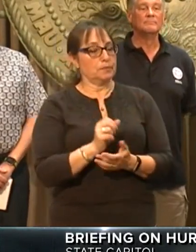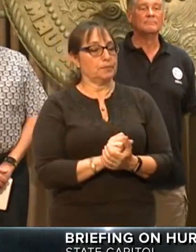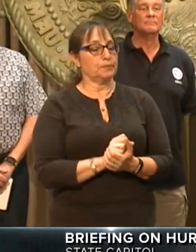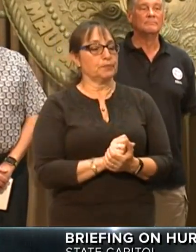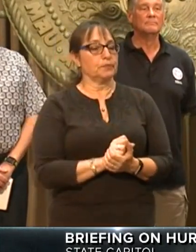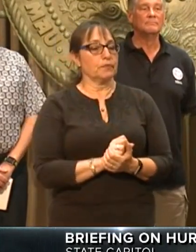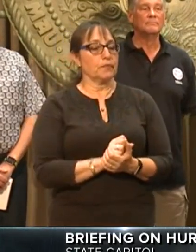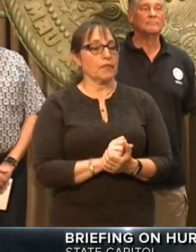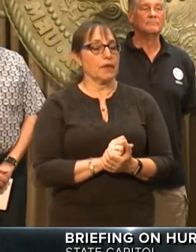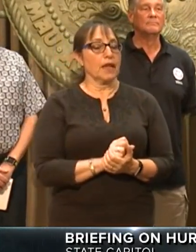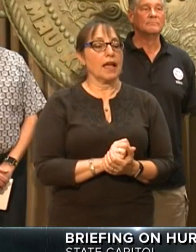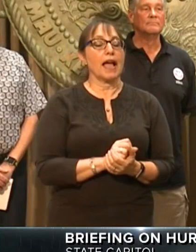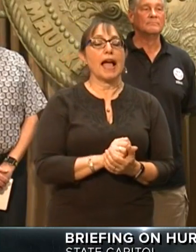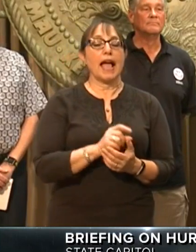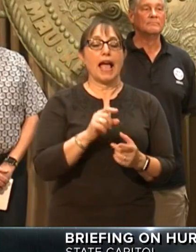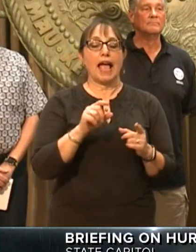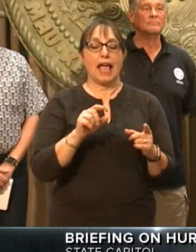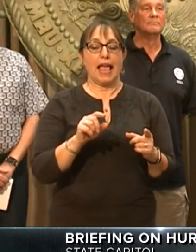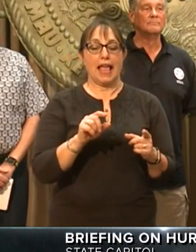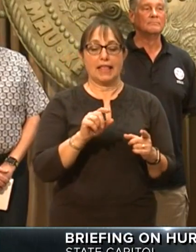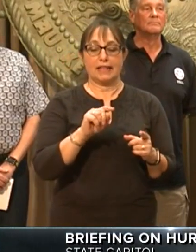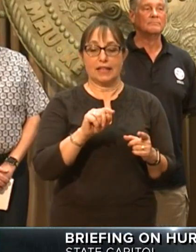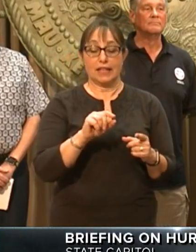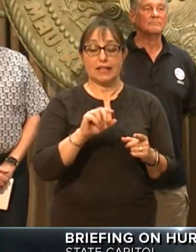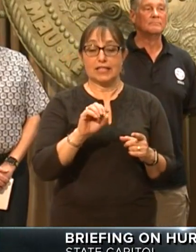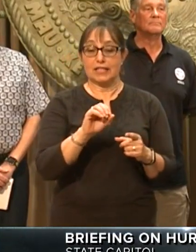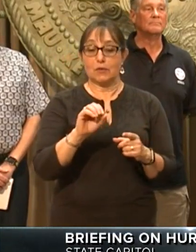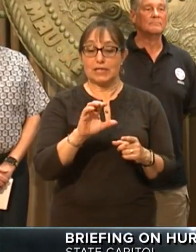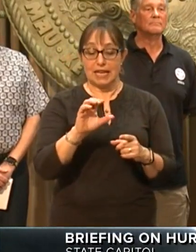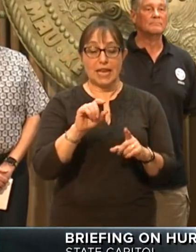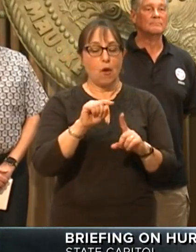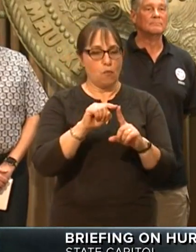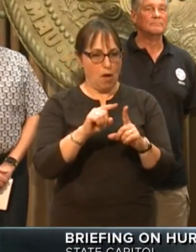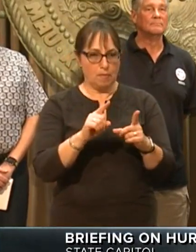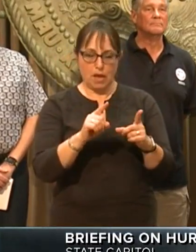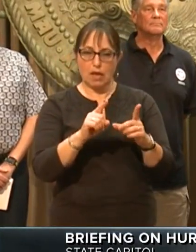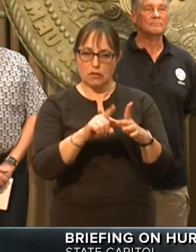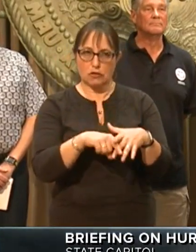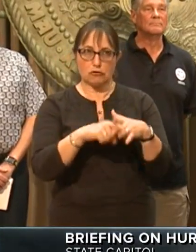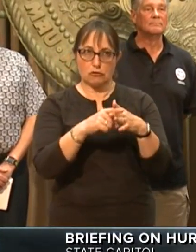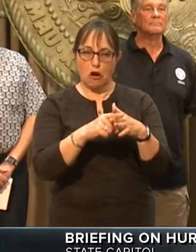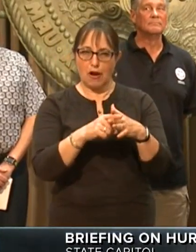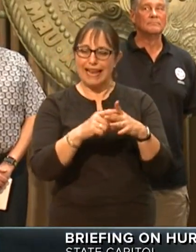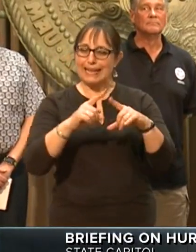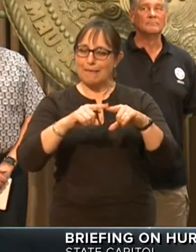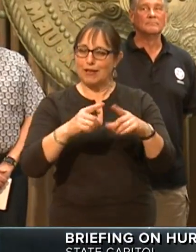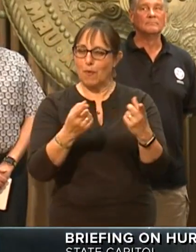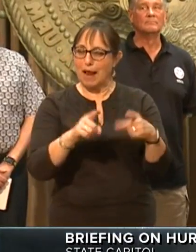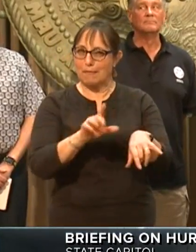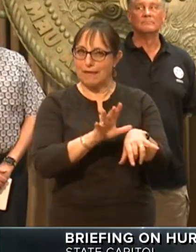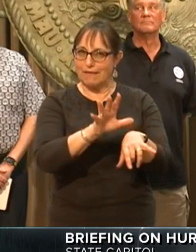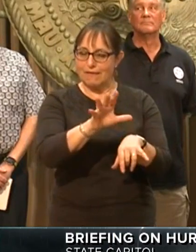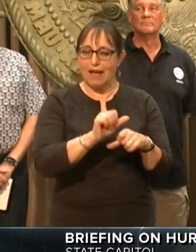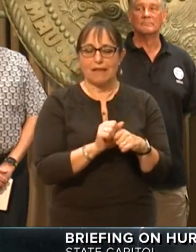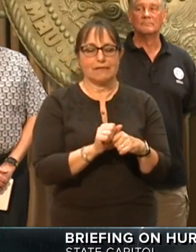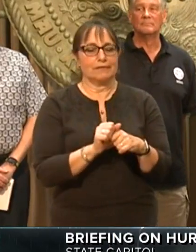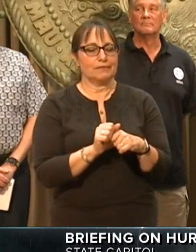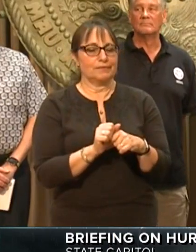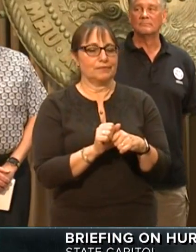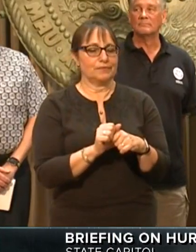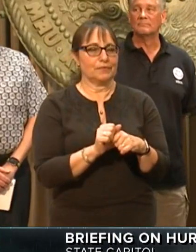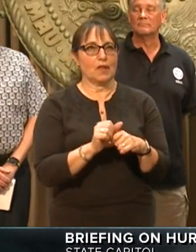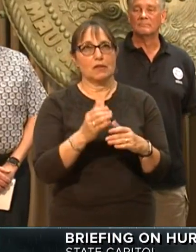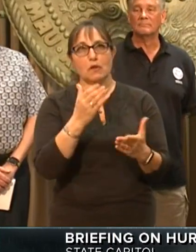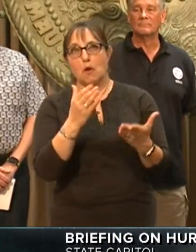Our EOC will be activated depending on what we hear at 5 this afternoon. We may go into partial activation